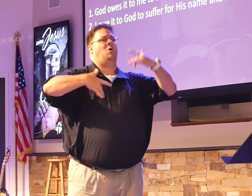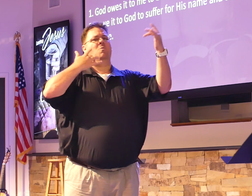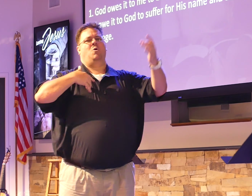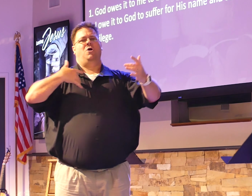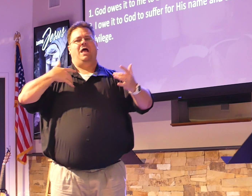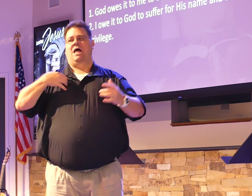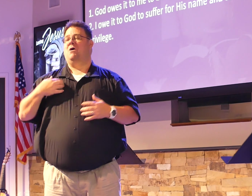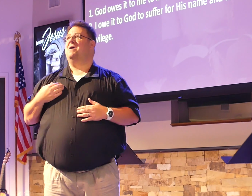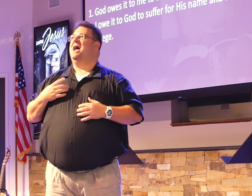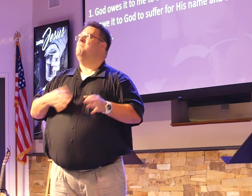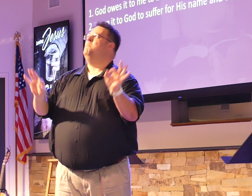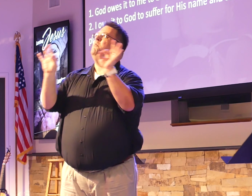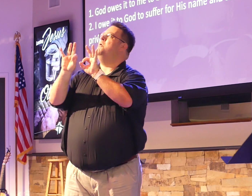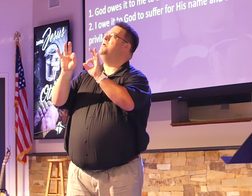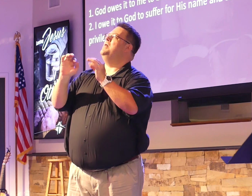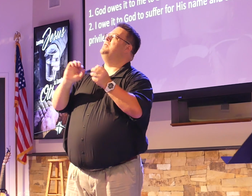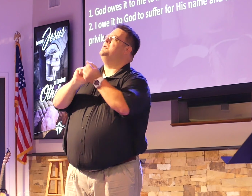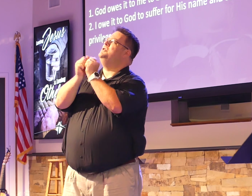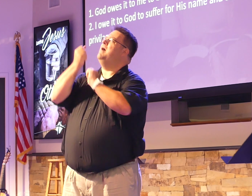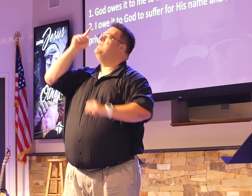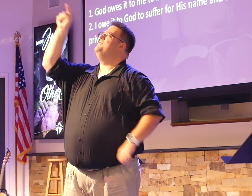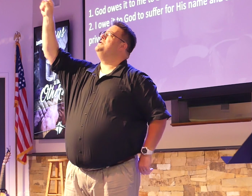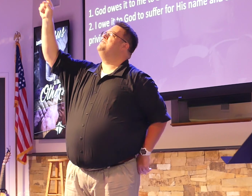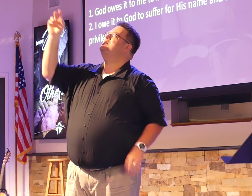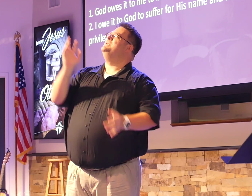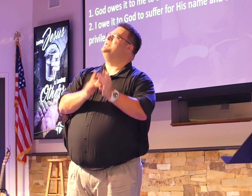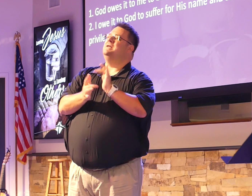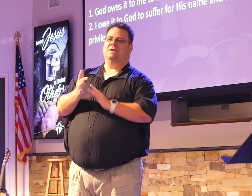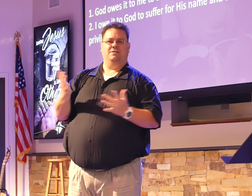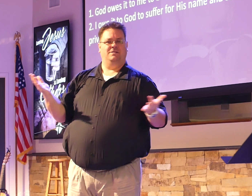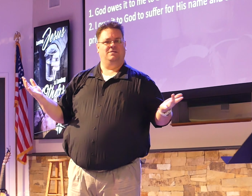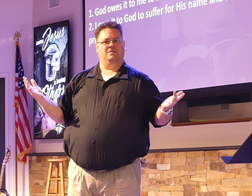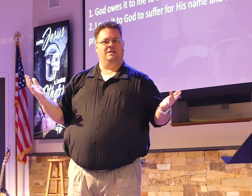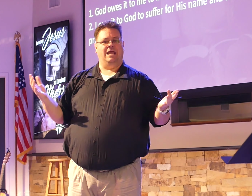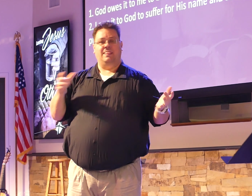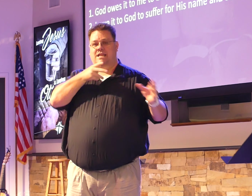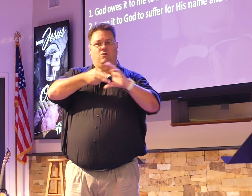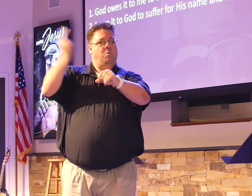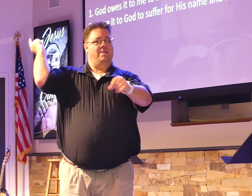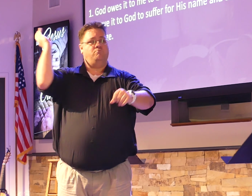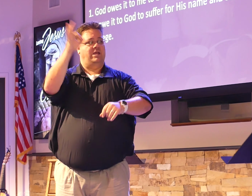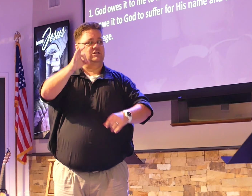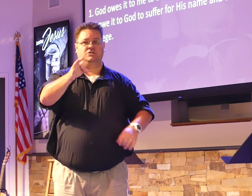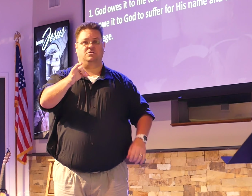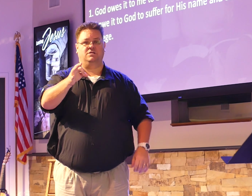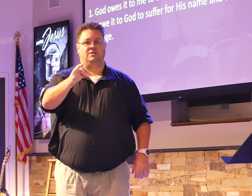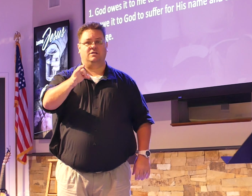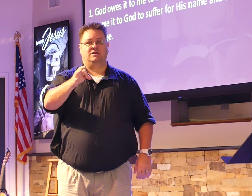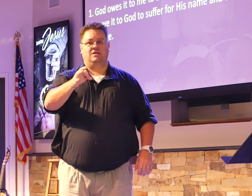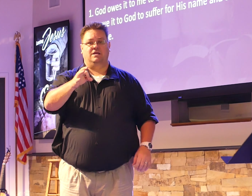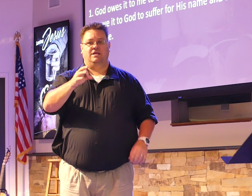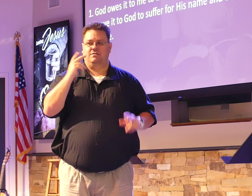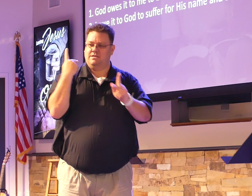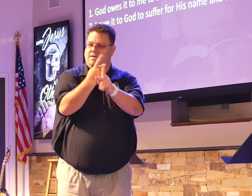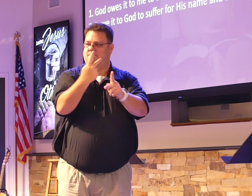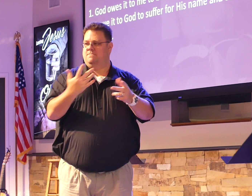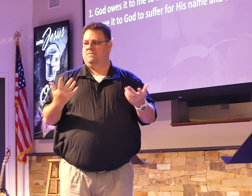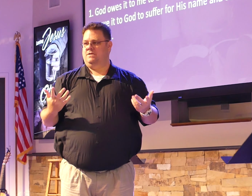worthy to suffer shame for Jesus. And they didn't quit preaching and teaching Jesus. They're like, hey,